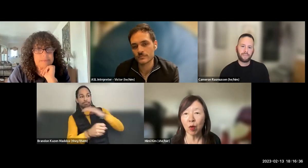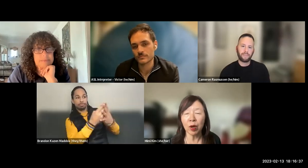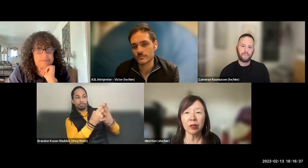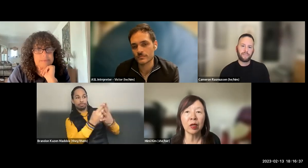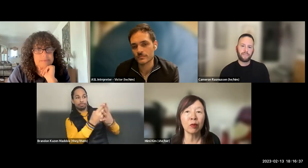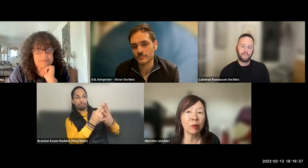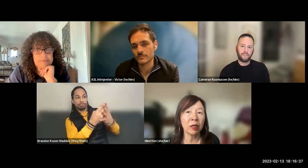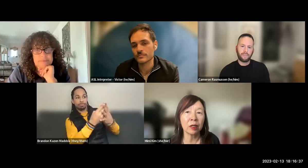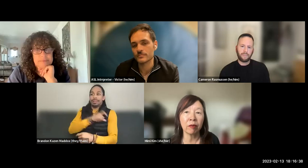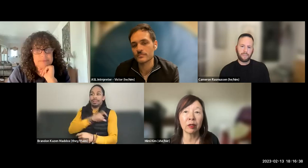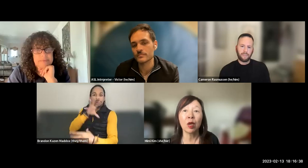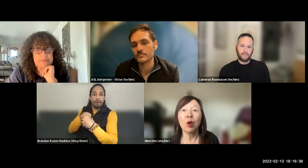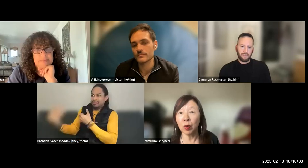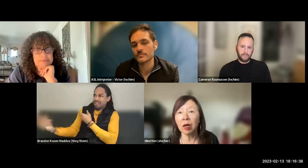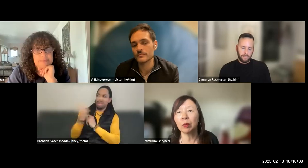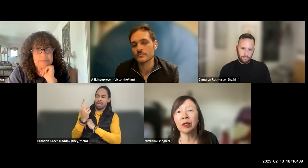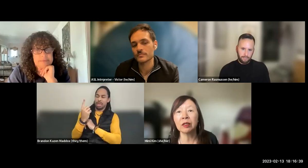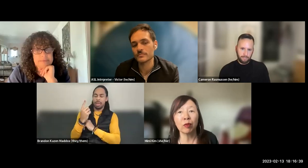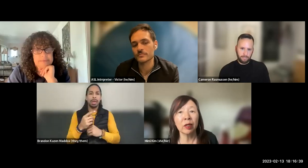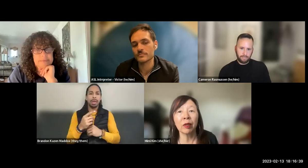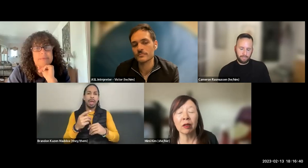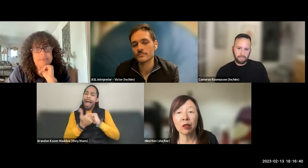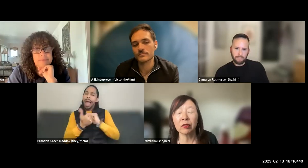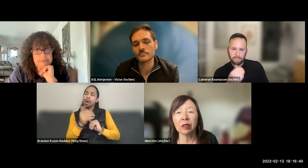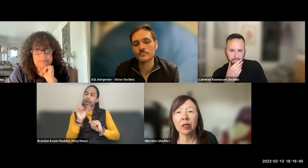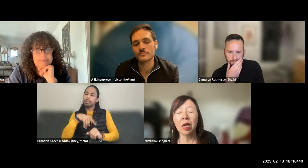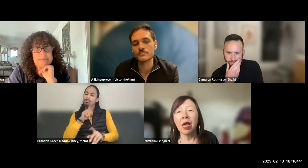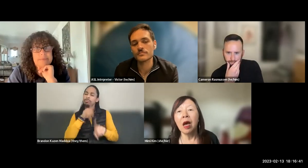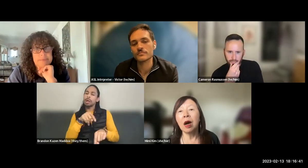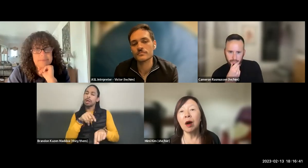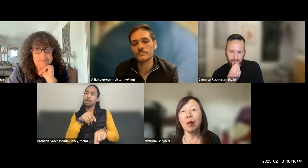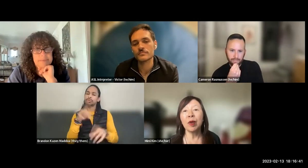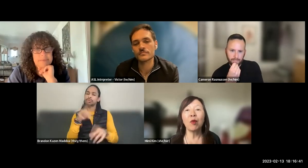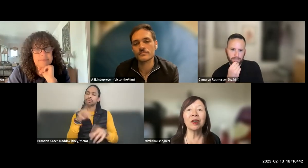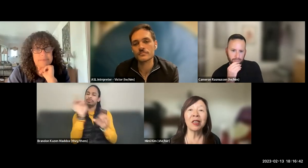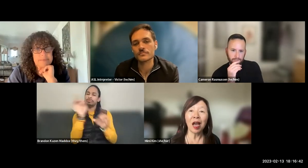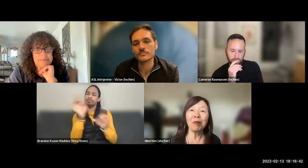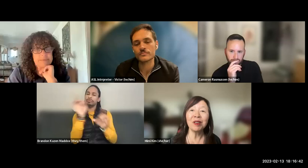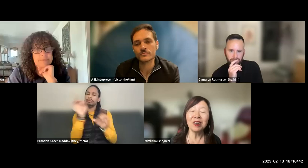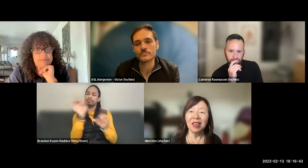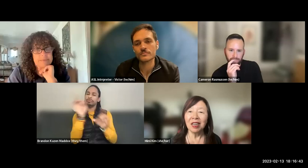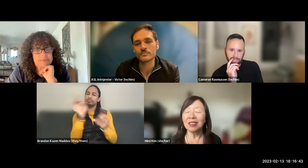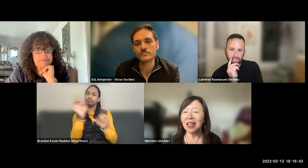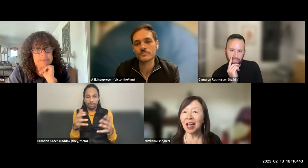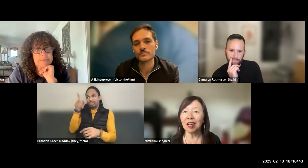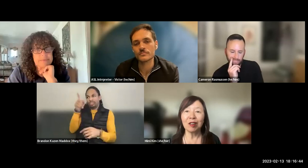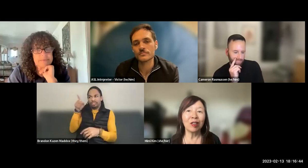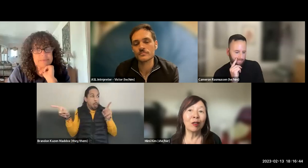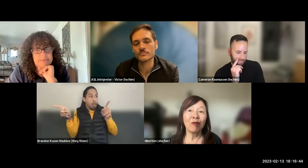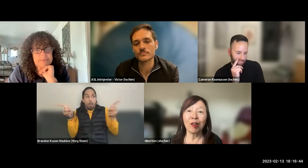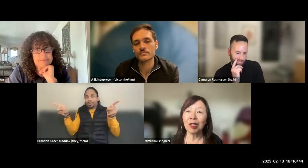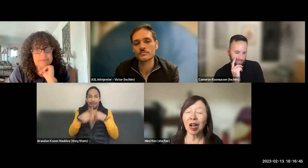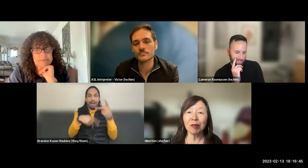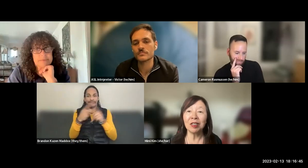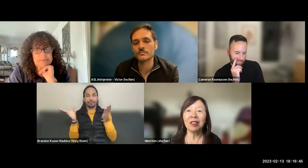collective ways in responding to violence without the police and really without services. What has happened is that